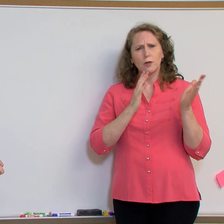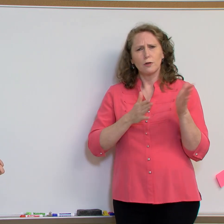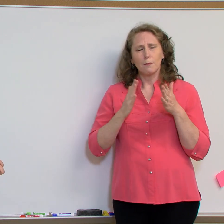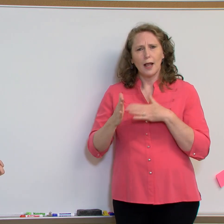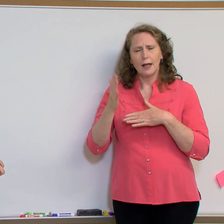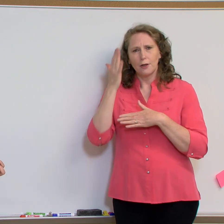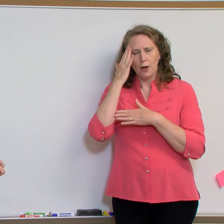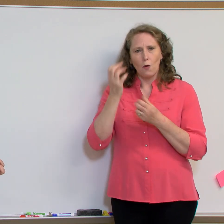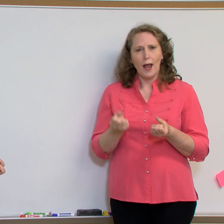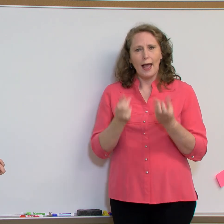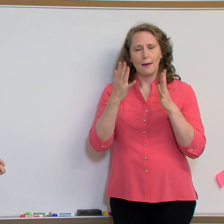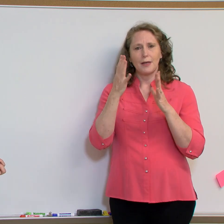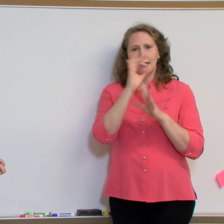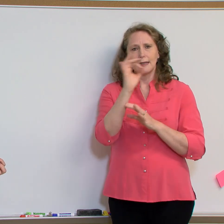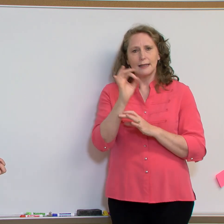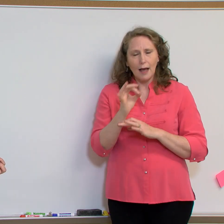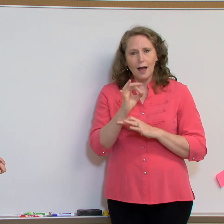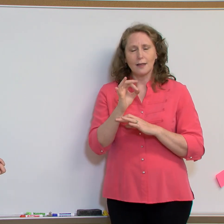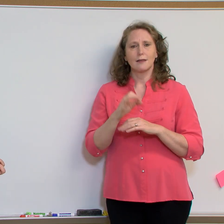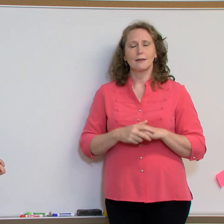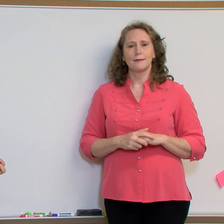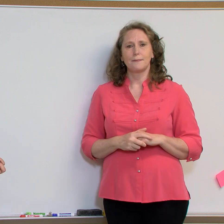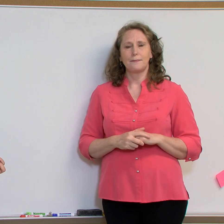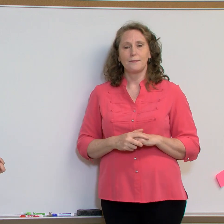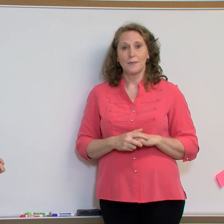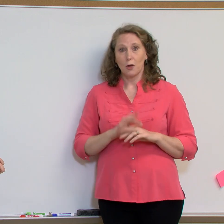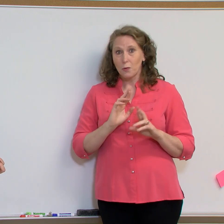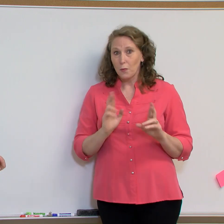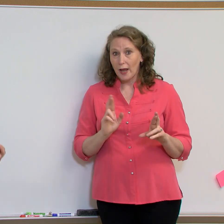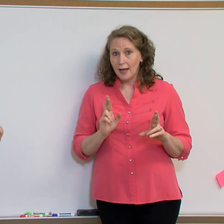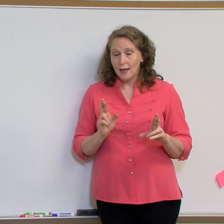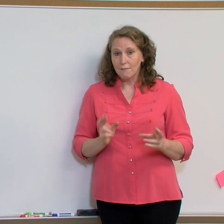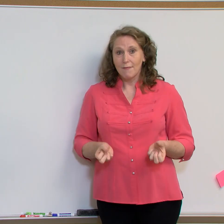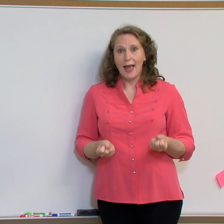for knowing how many dots were on the card? Ready?